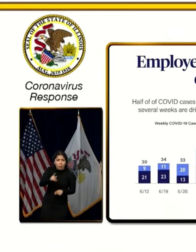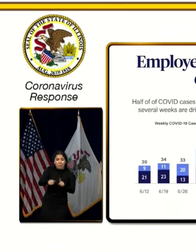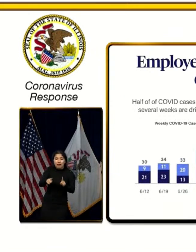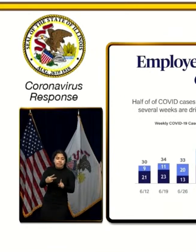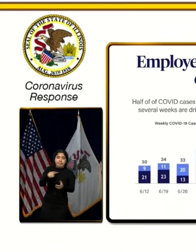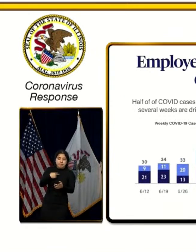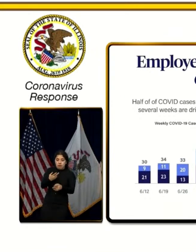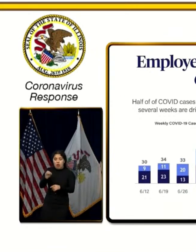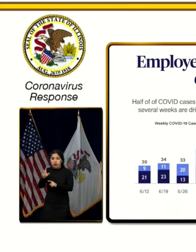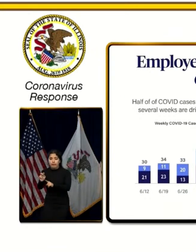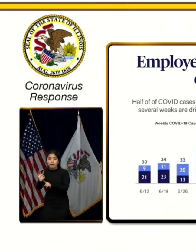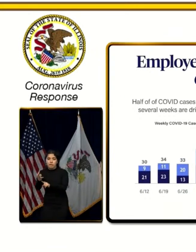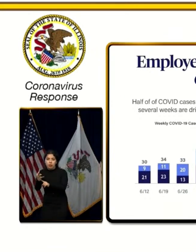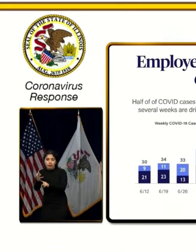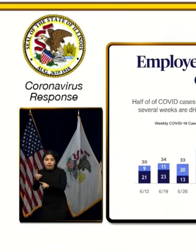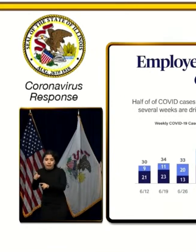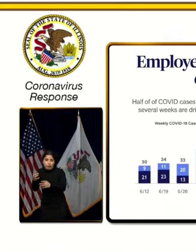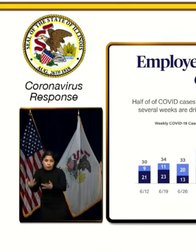masked up.